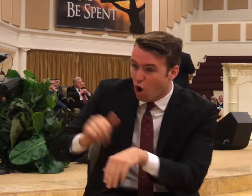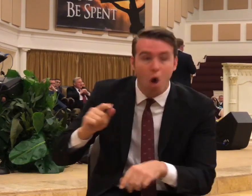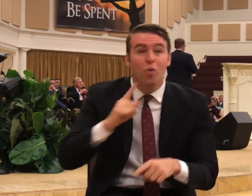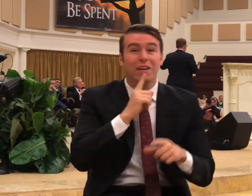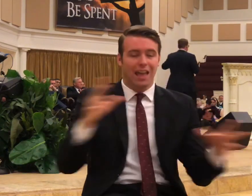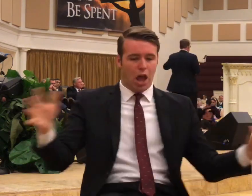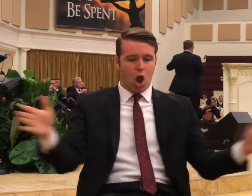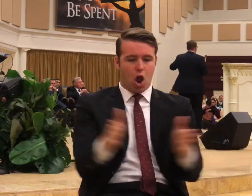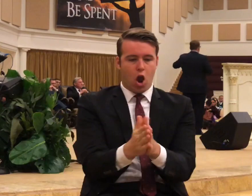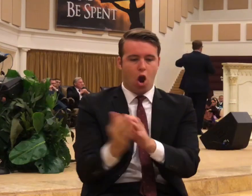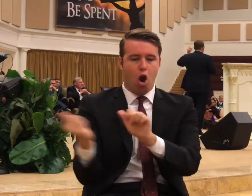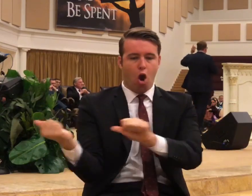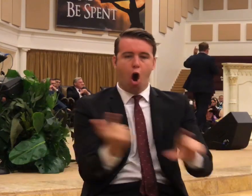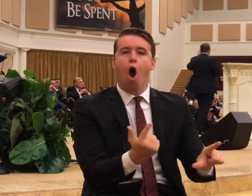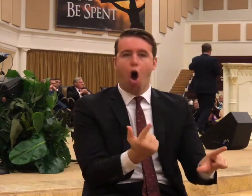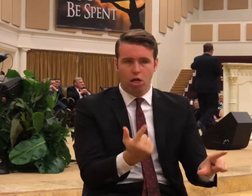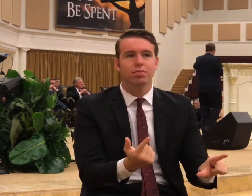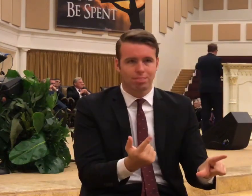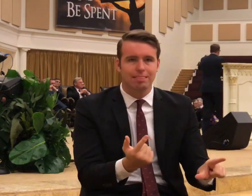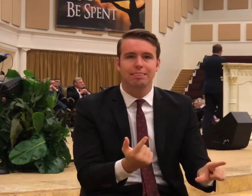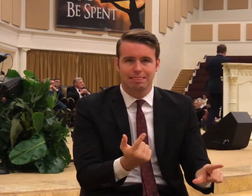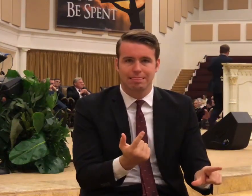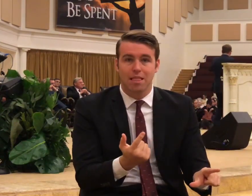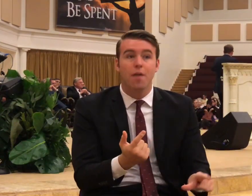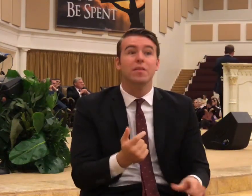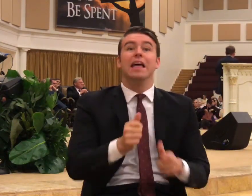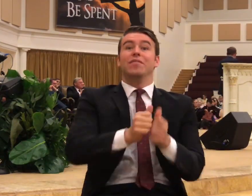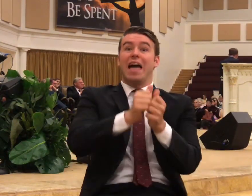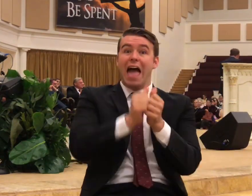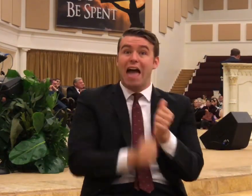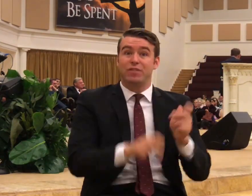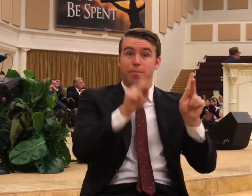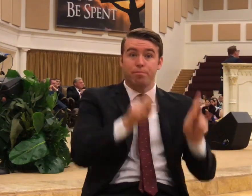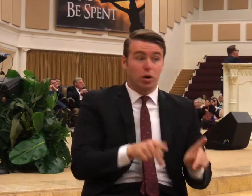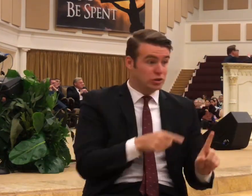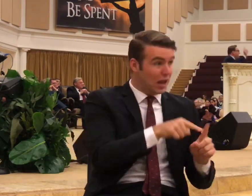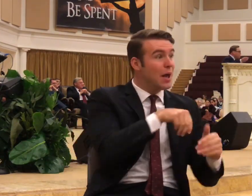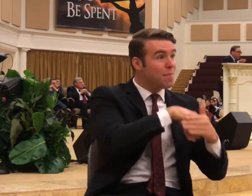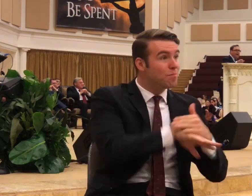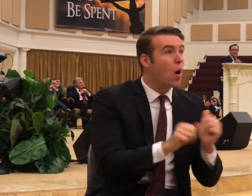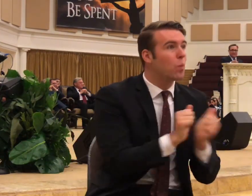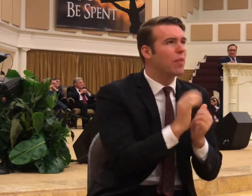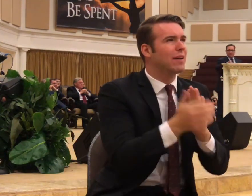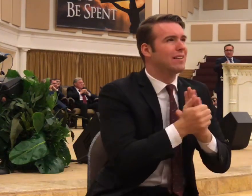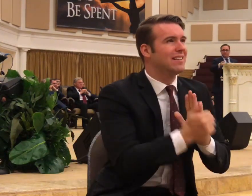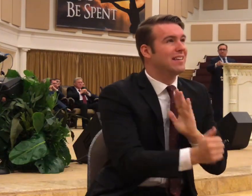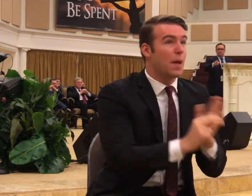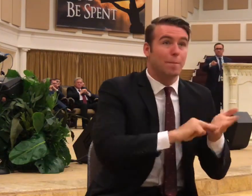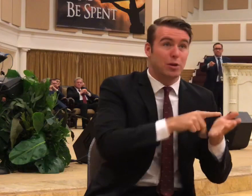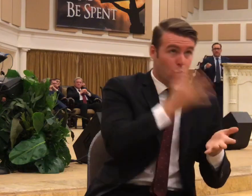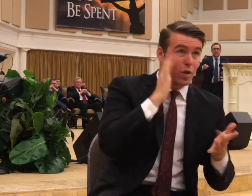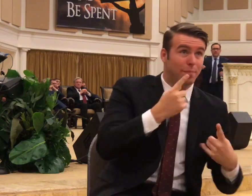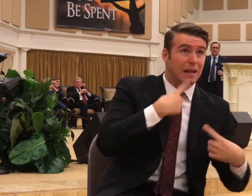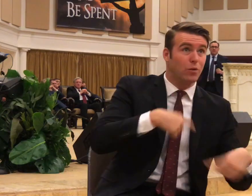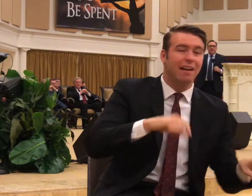of them. But not every person born with gifts achieves greatness.